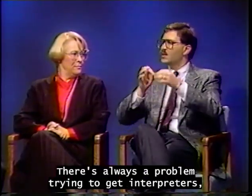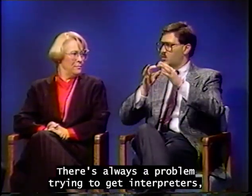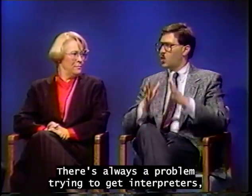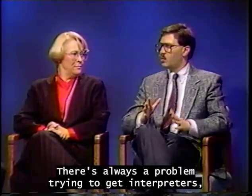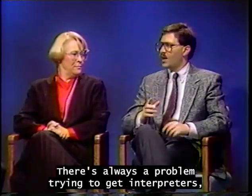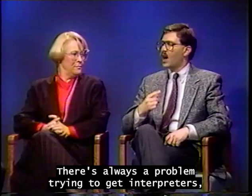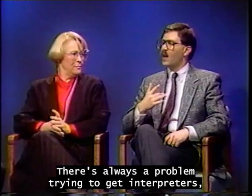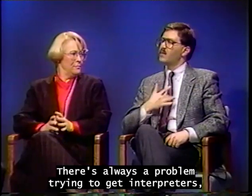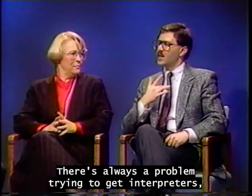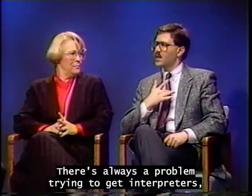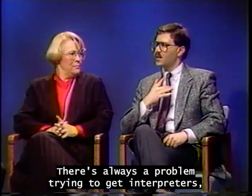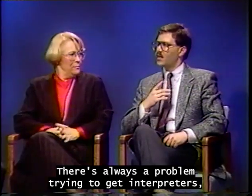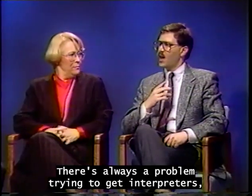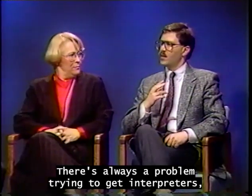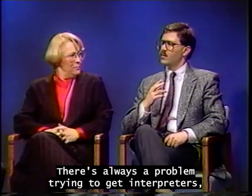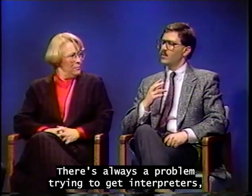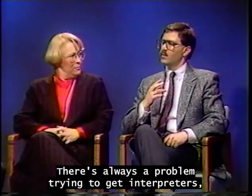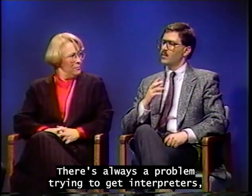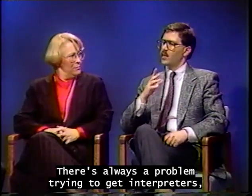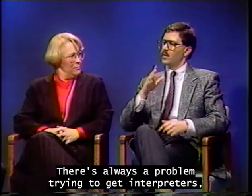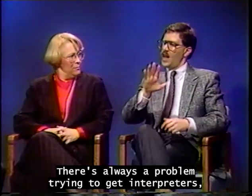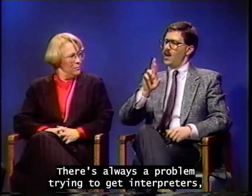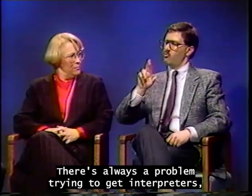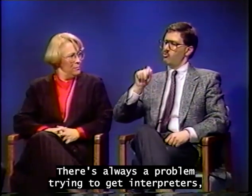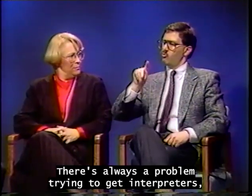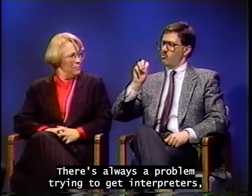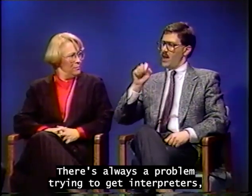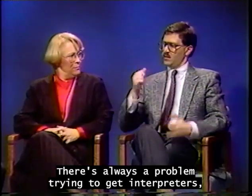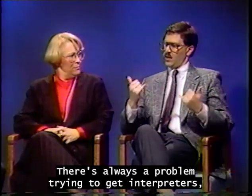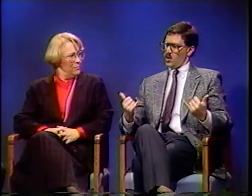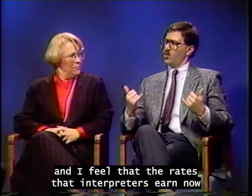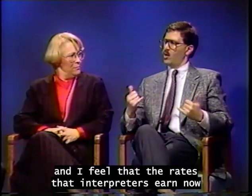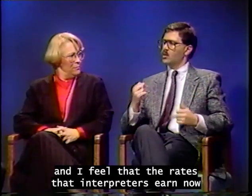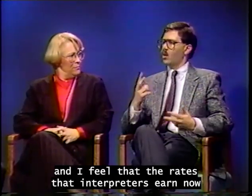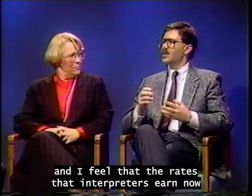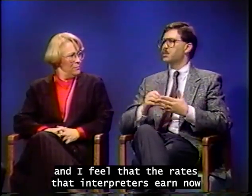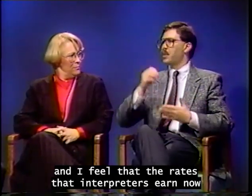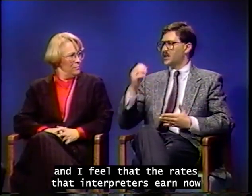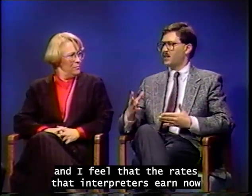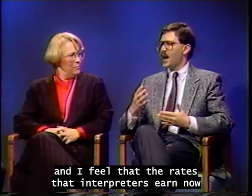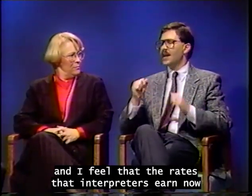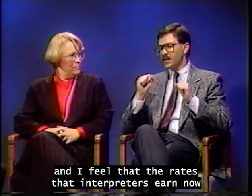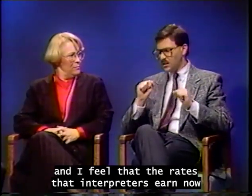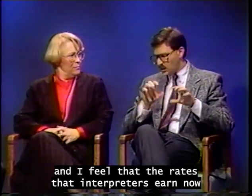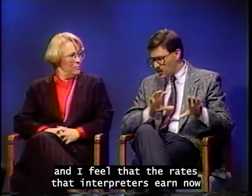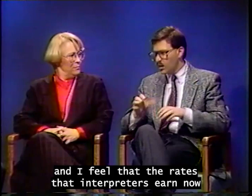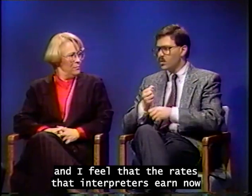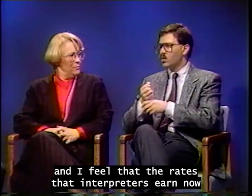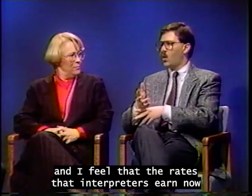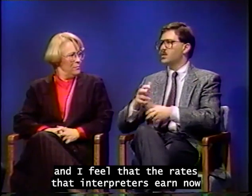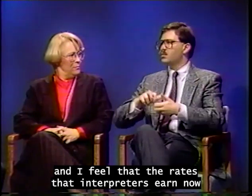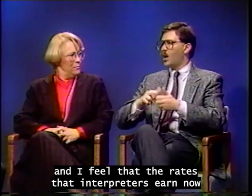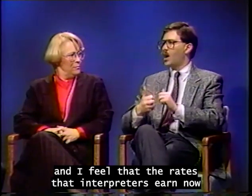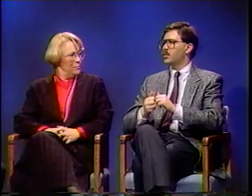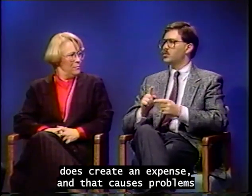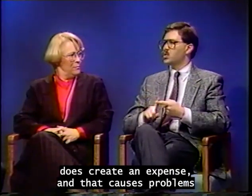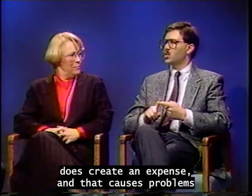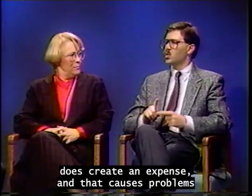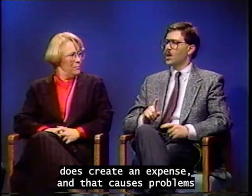There's always a problem trying to get interpreters. And I feel that the rates that interpreters earn now does create